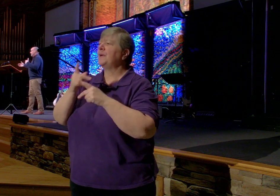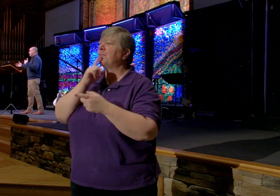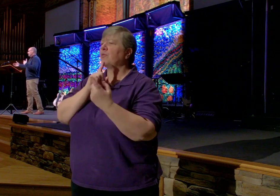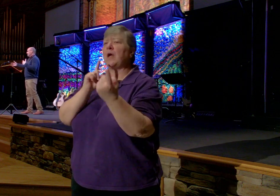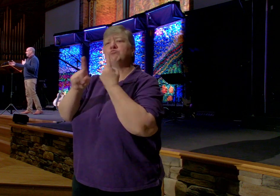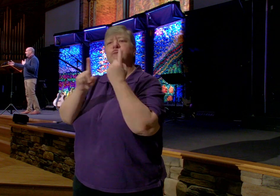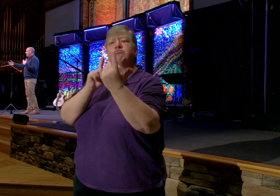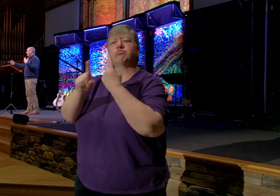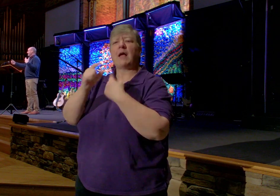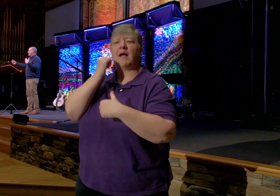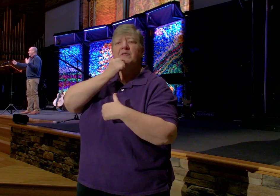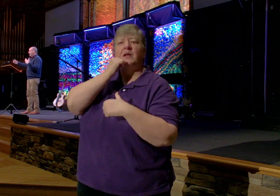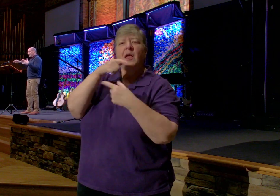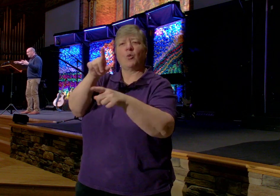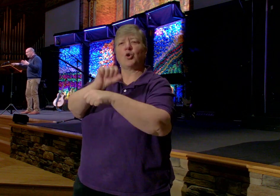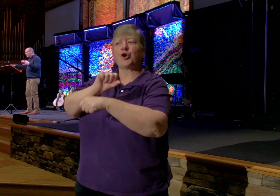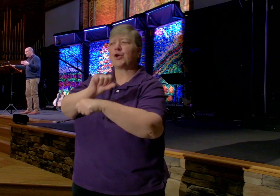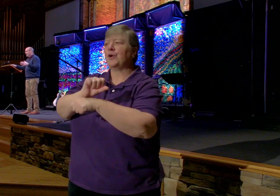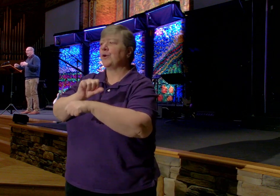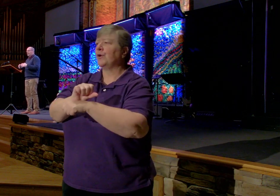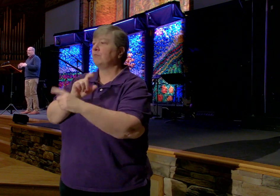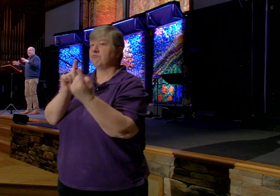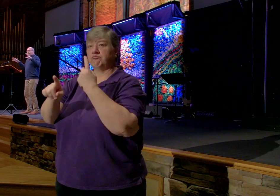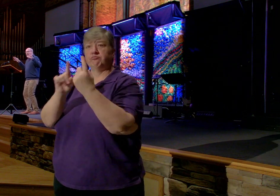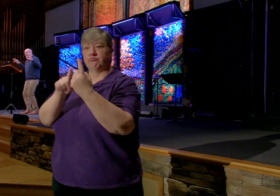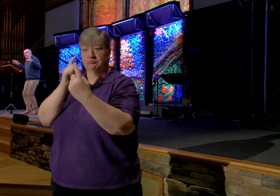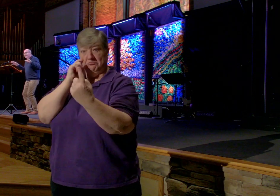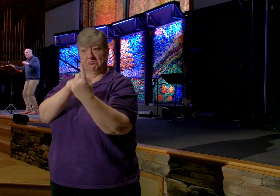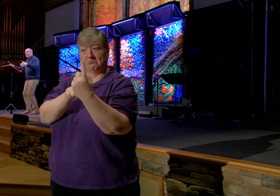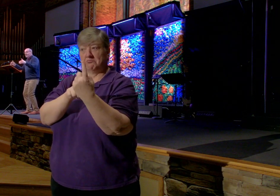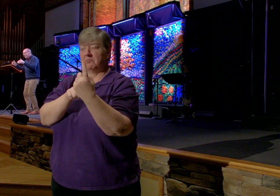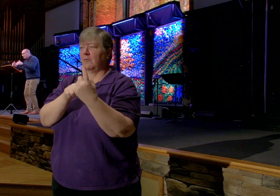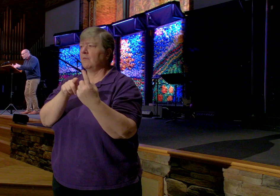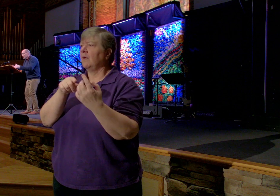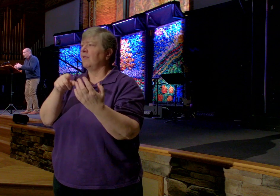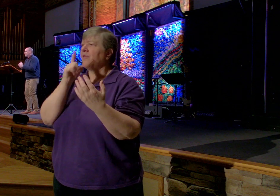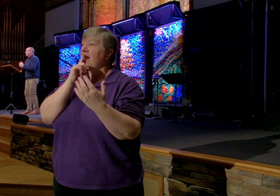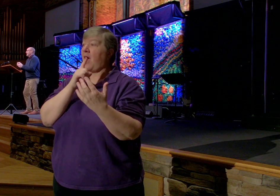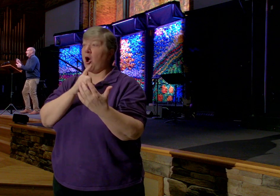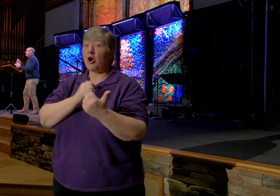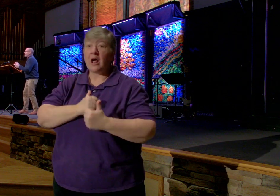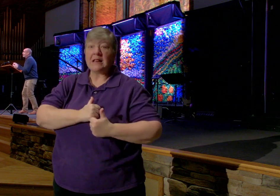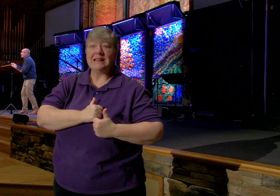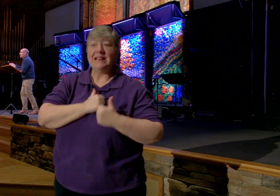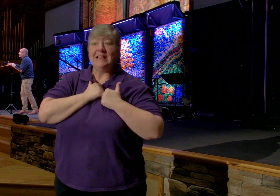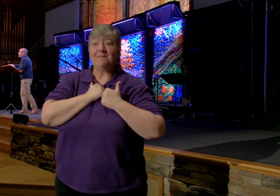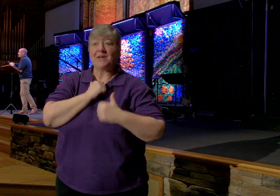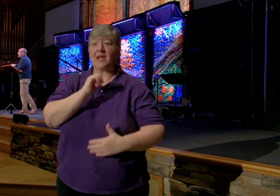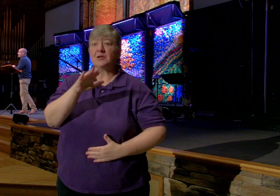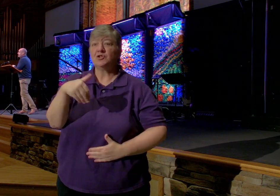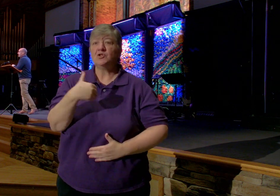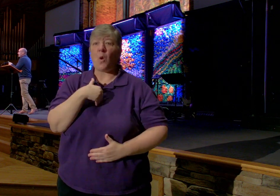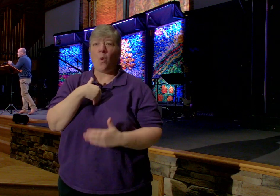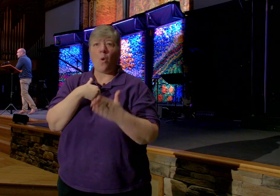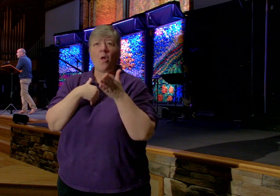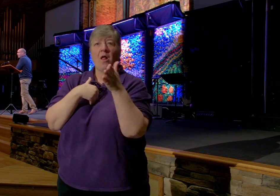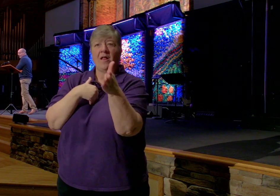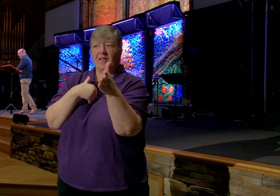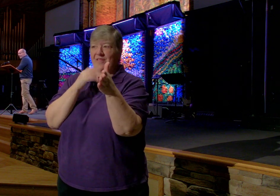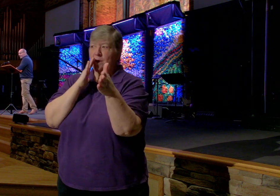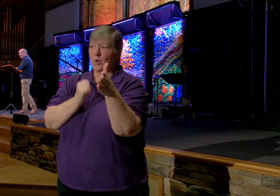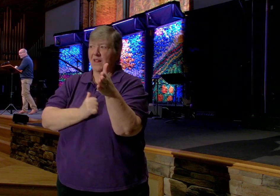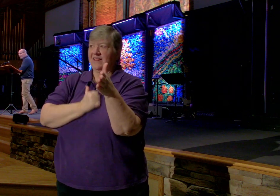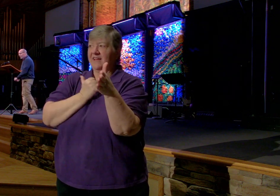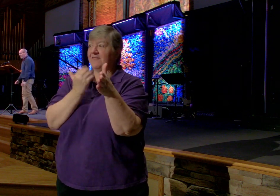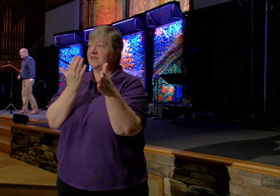that you walk by in your workplace every day? Are you noticing them? They are living souls, and they're going to